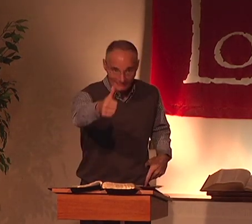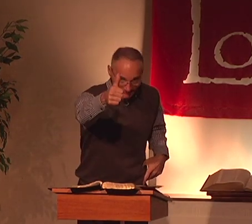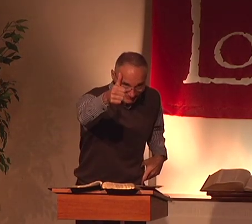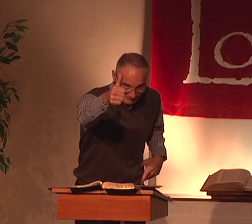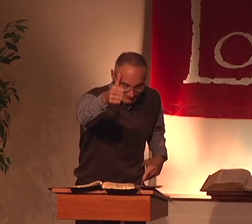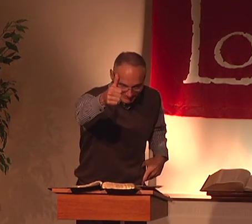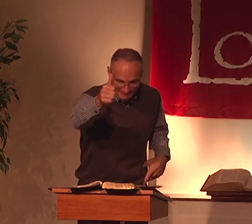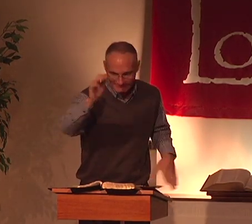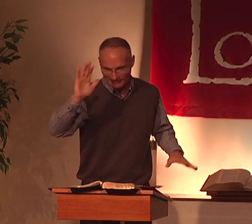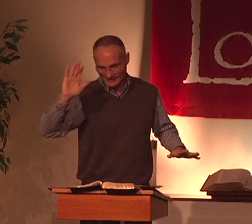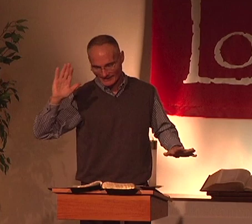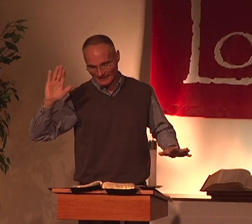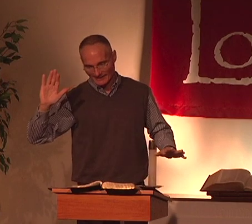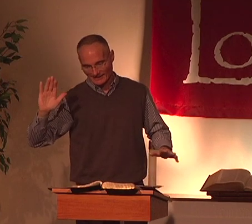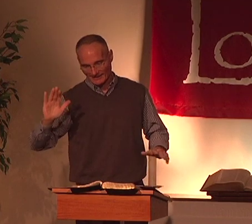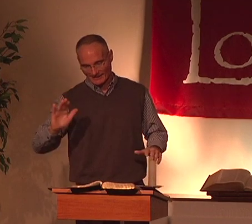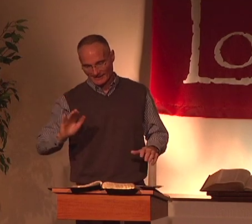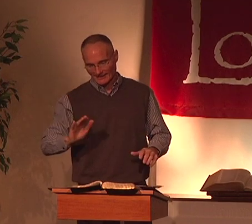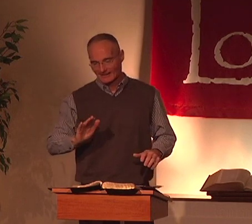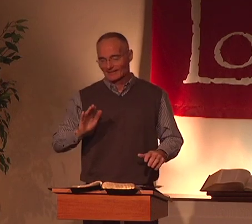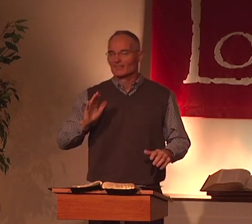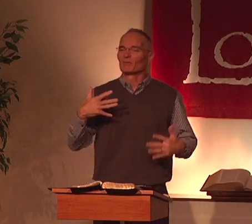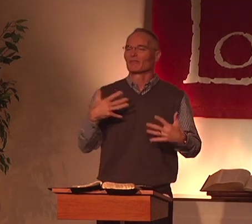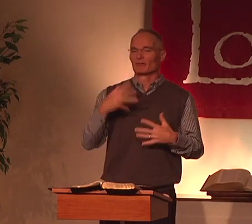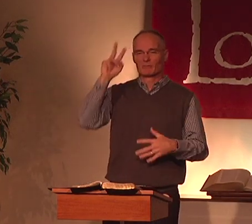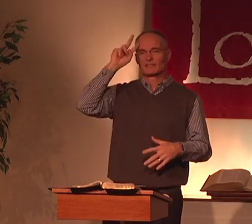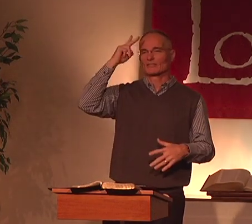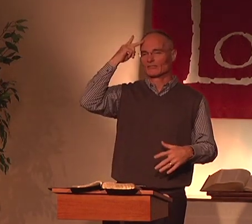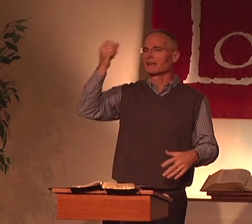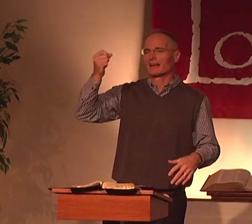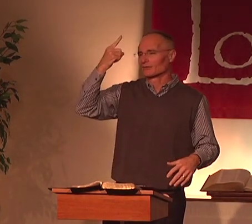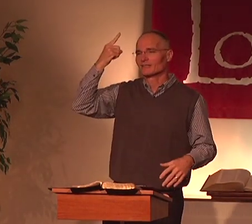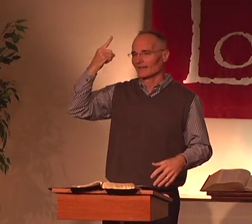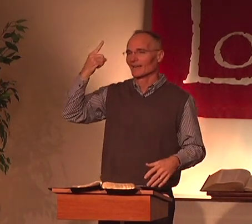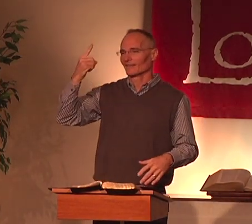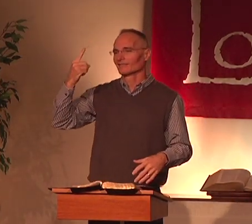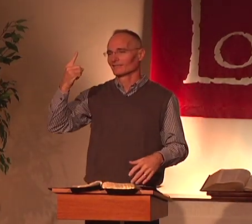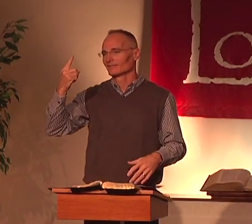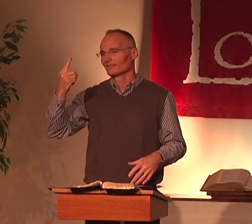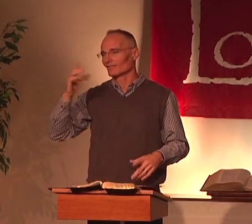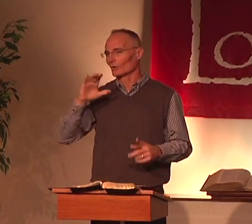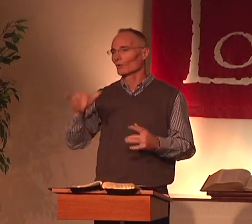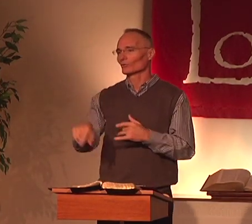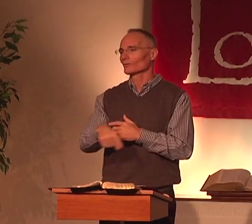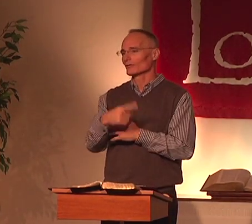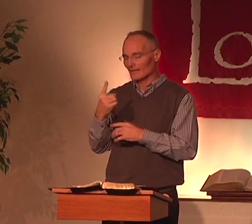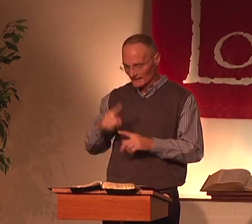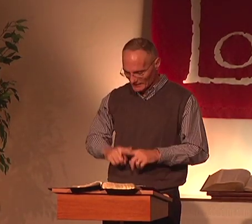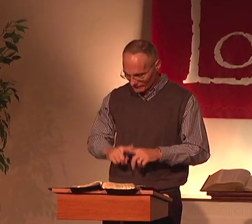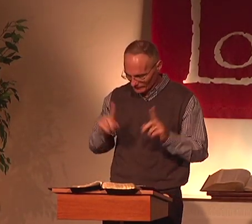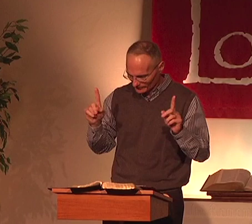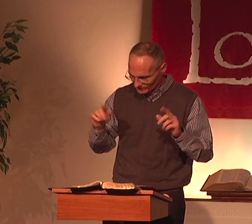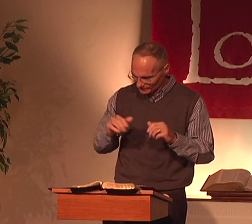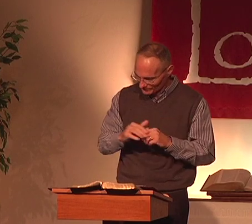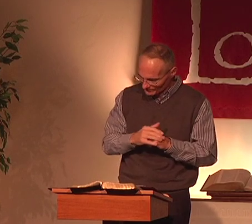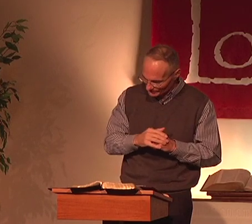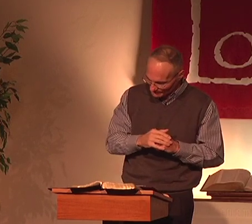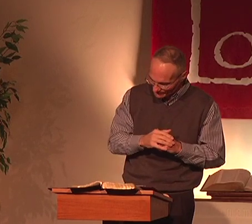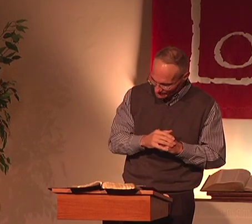Thumbs up To you And that's It We're fearful That they Will misunderstand And I Understand Culture Today